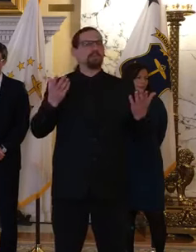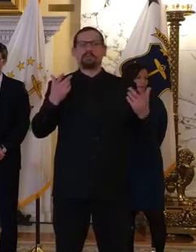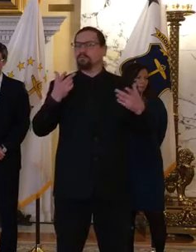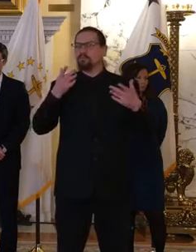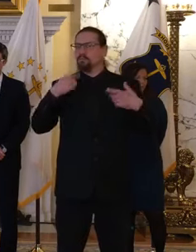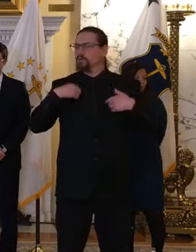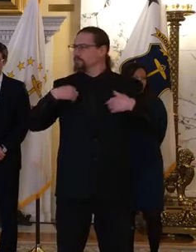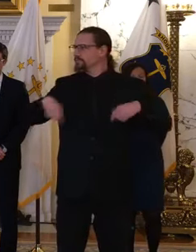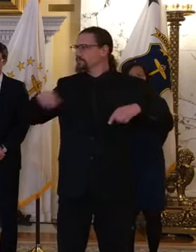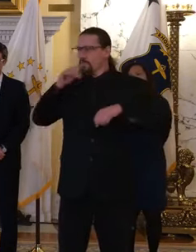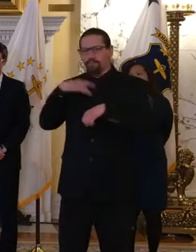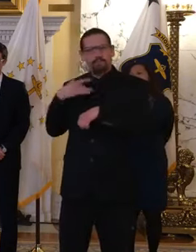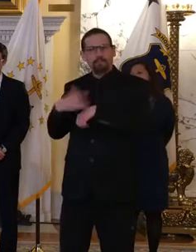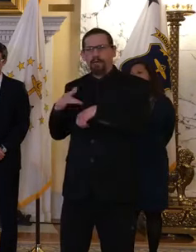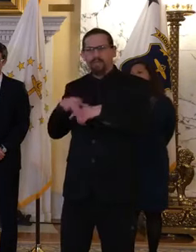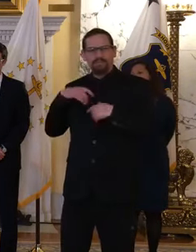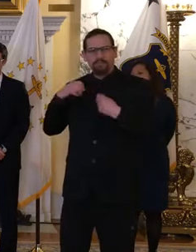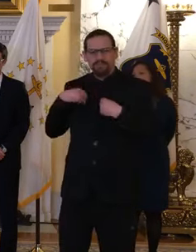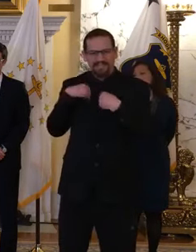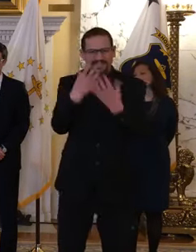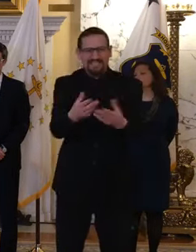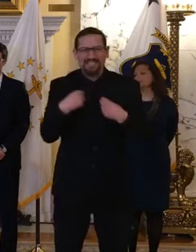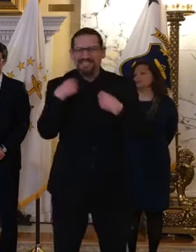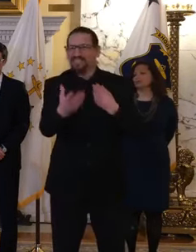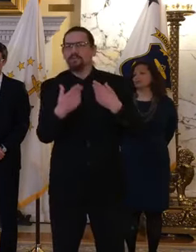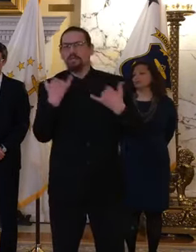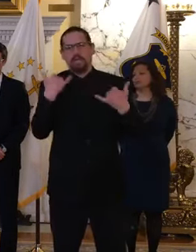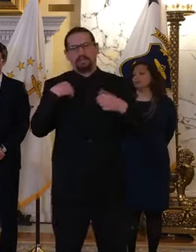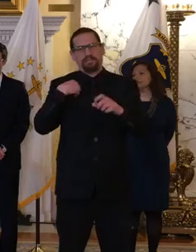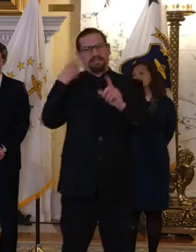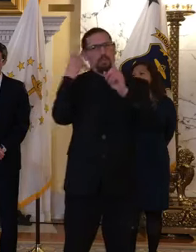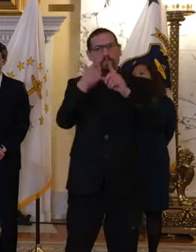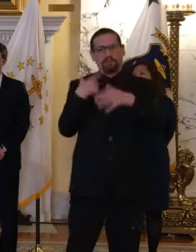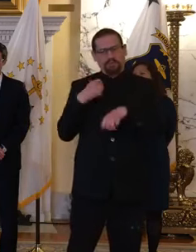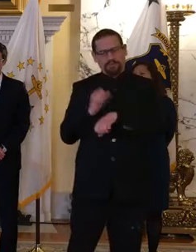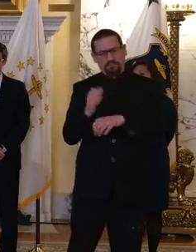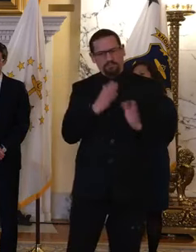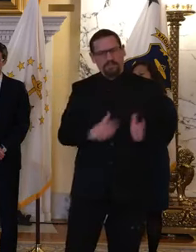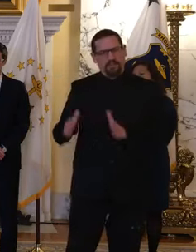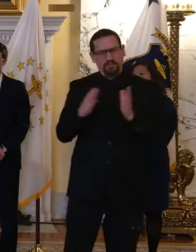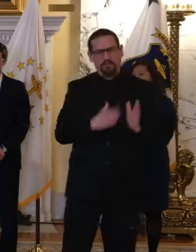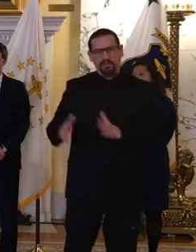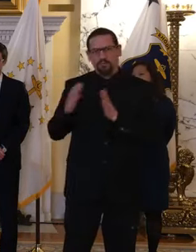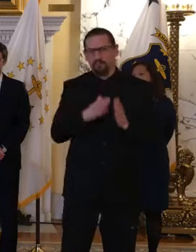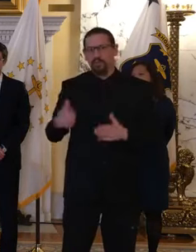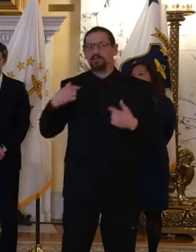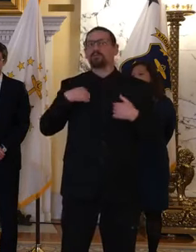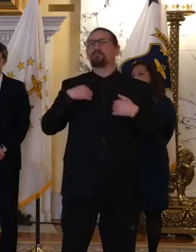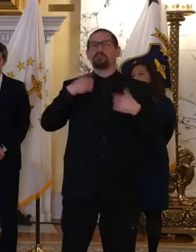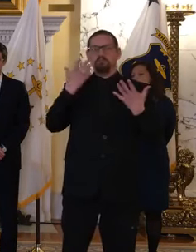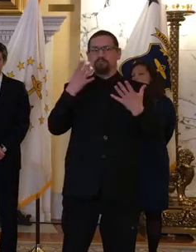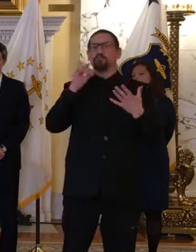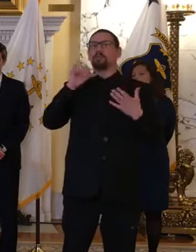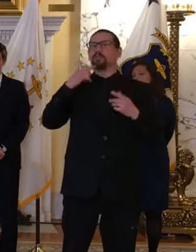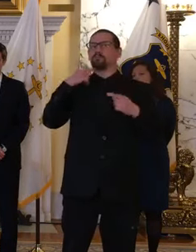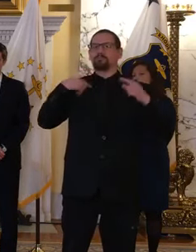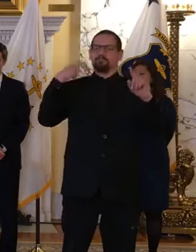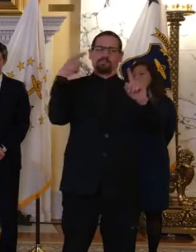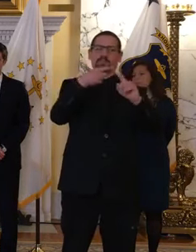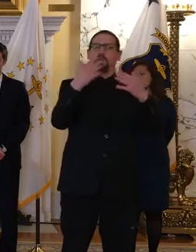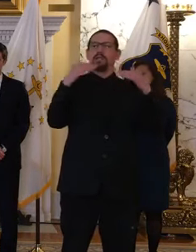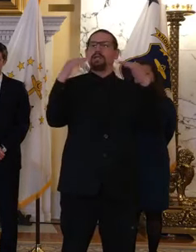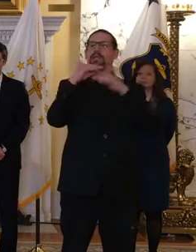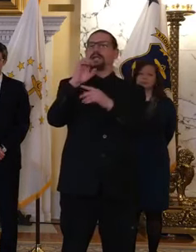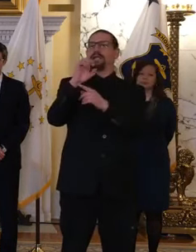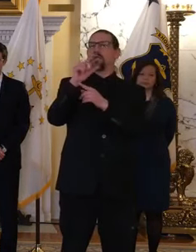commissioner is committed to this as well. When we say equity, we mean equity. We mean everybody. And